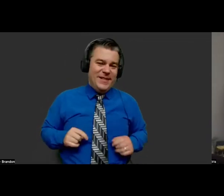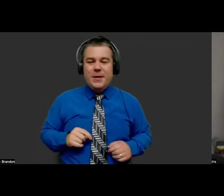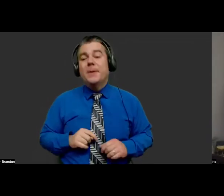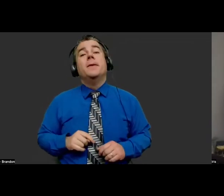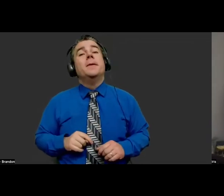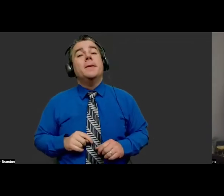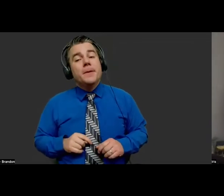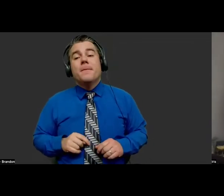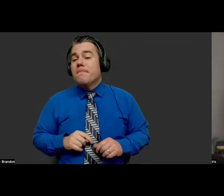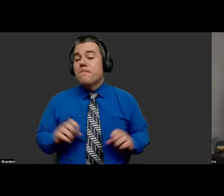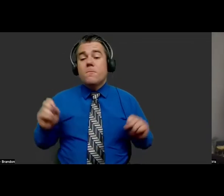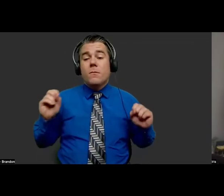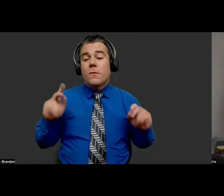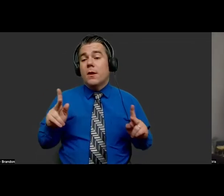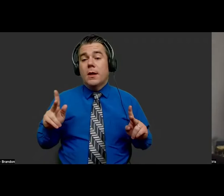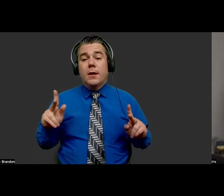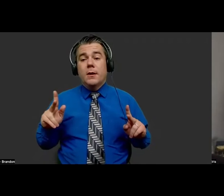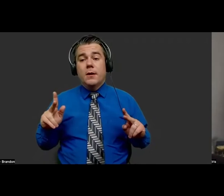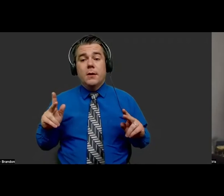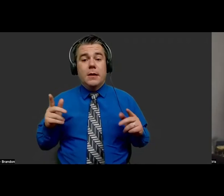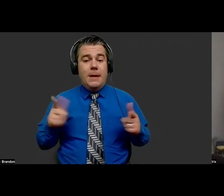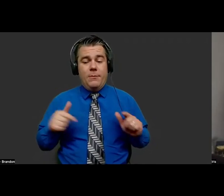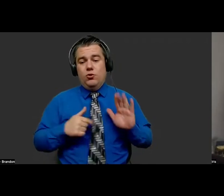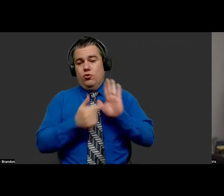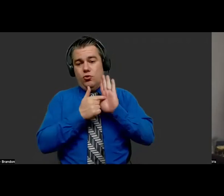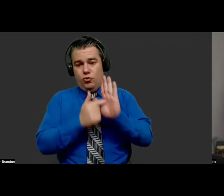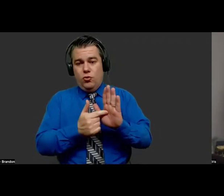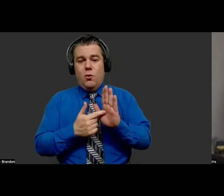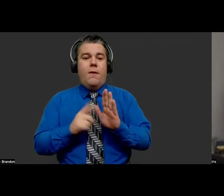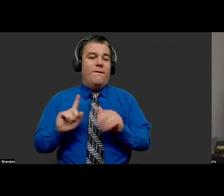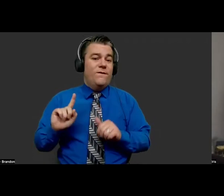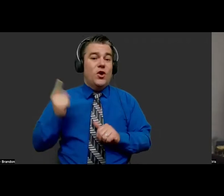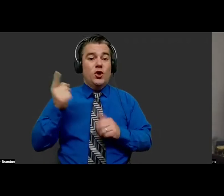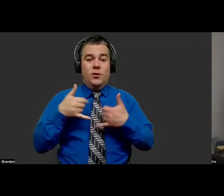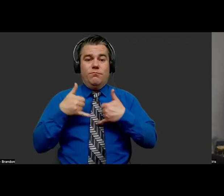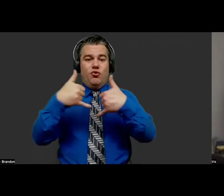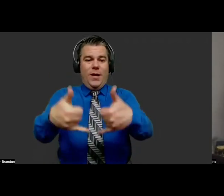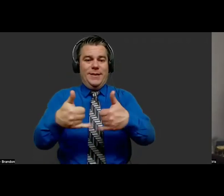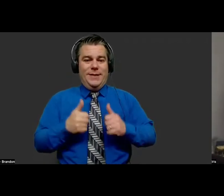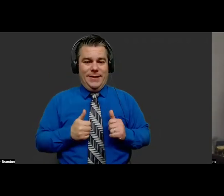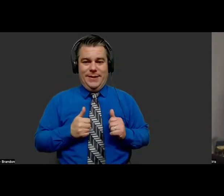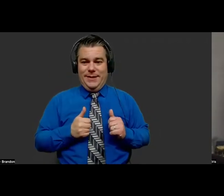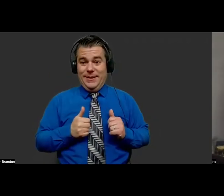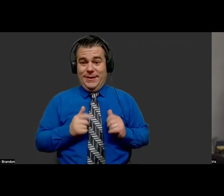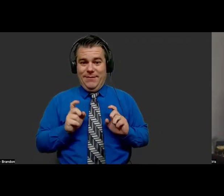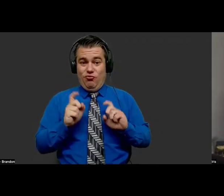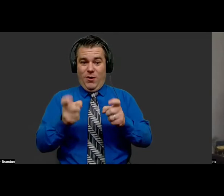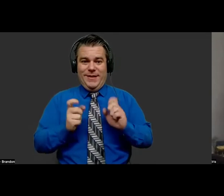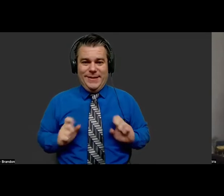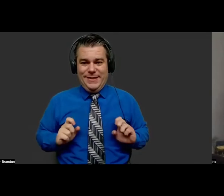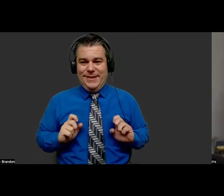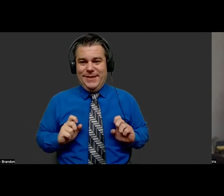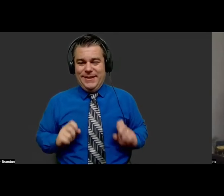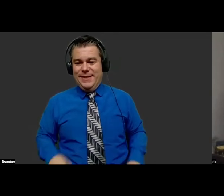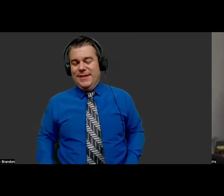So let me show you our first prize. Hold on just a second. Let me pull it